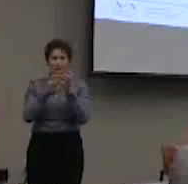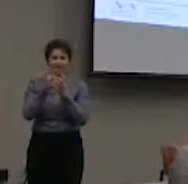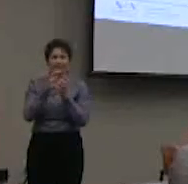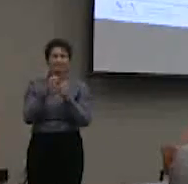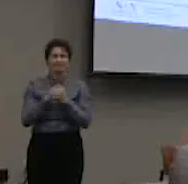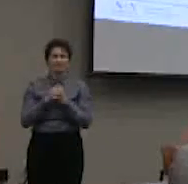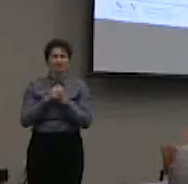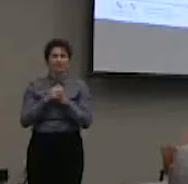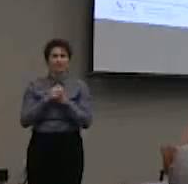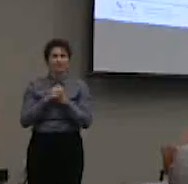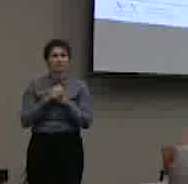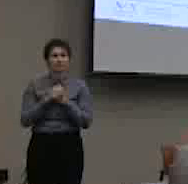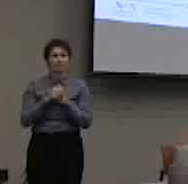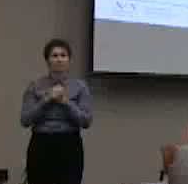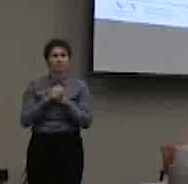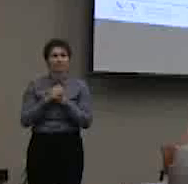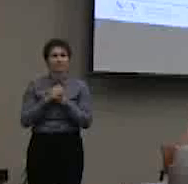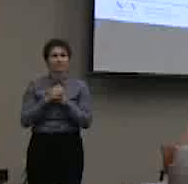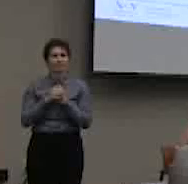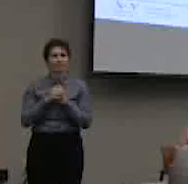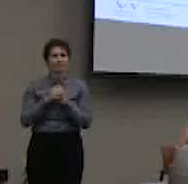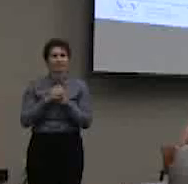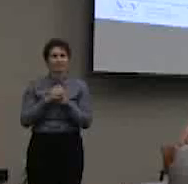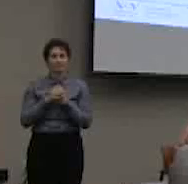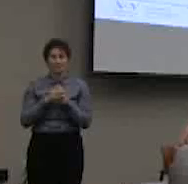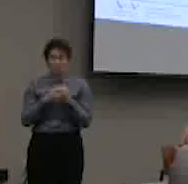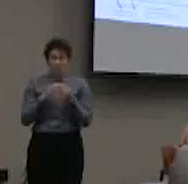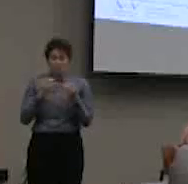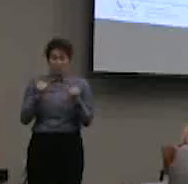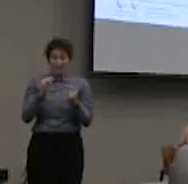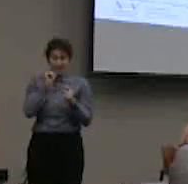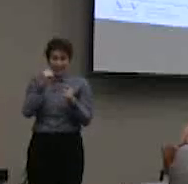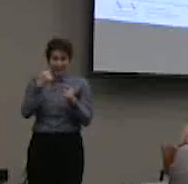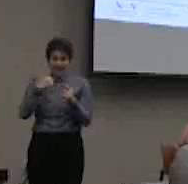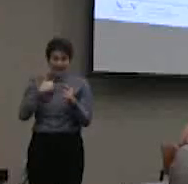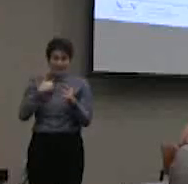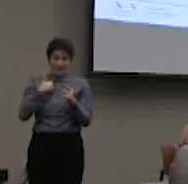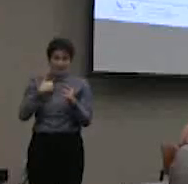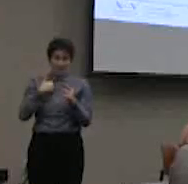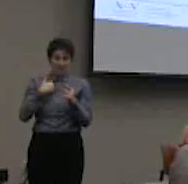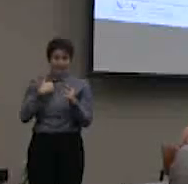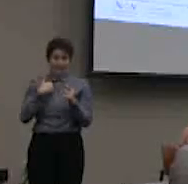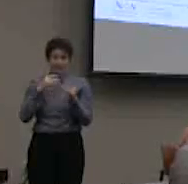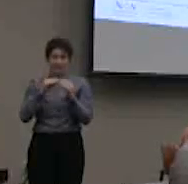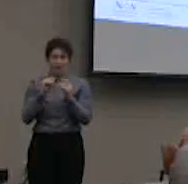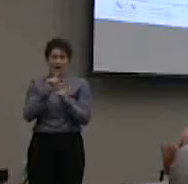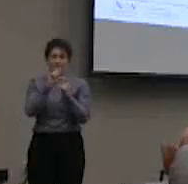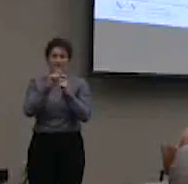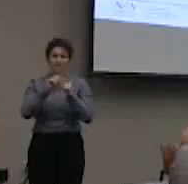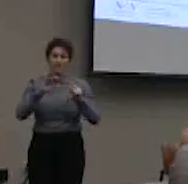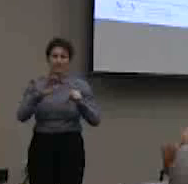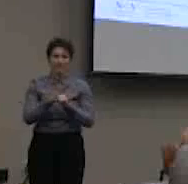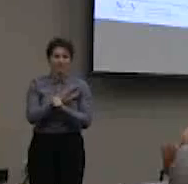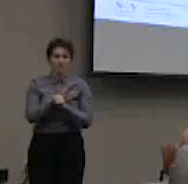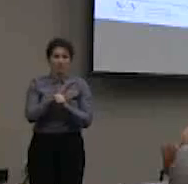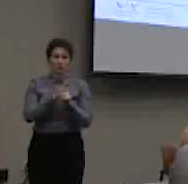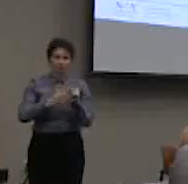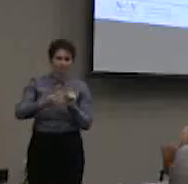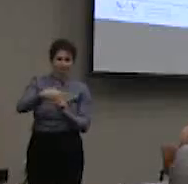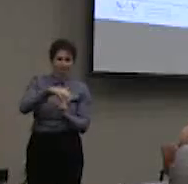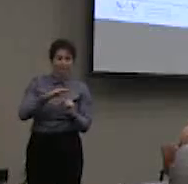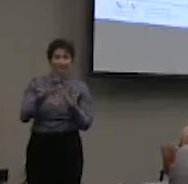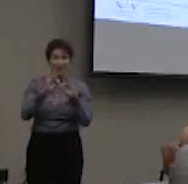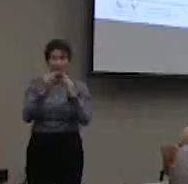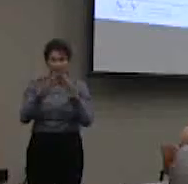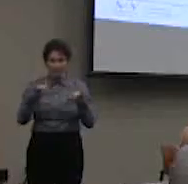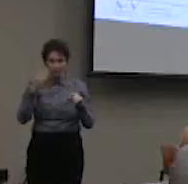not currently having what is more accurately the full state of families and kids that we know based on numbers and every other